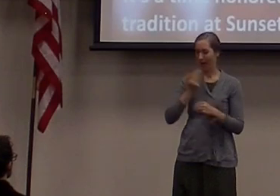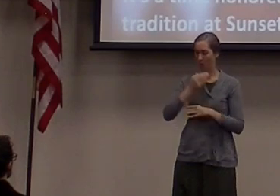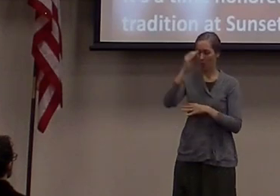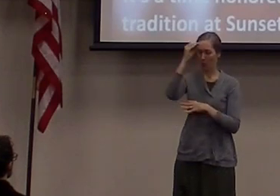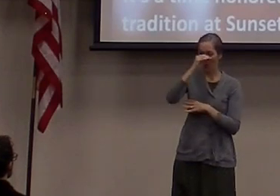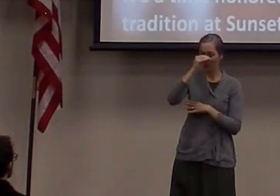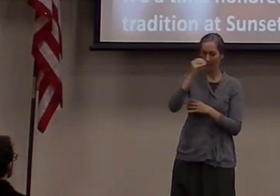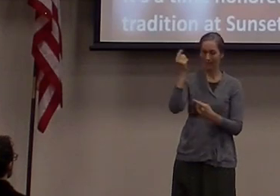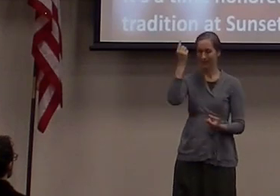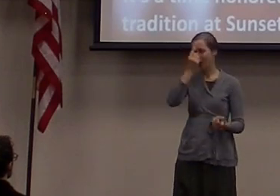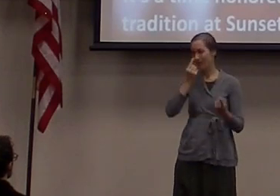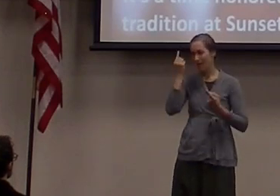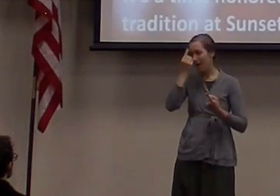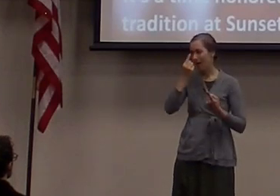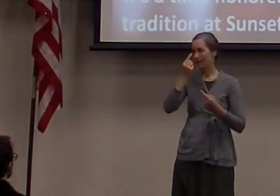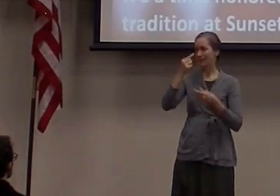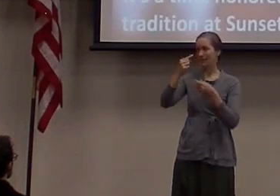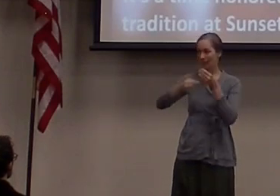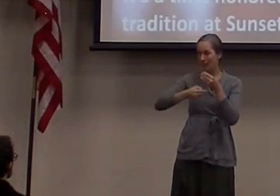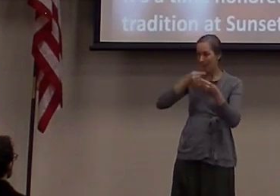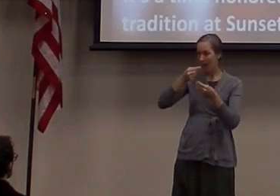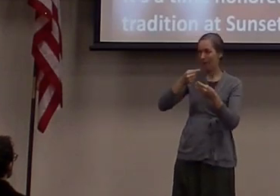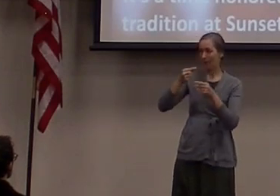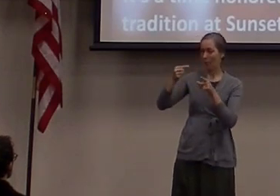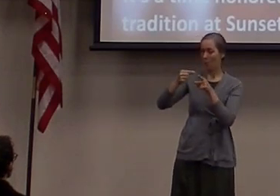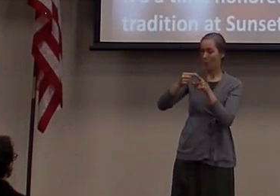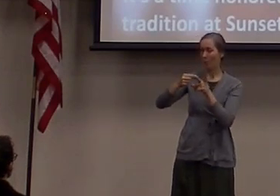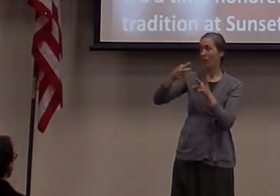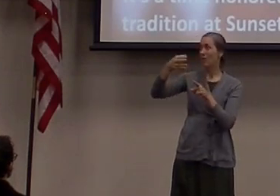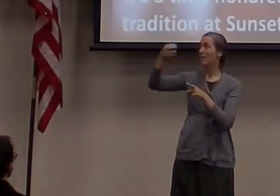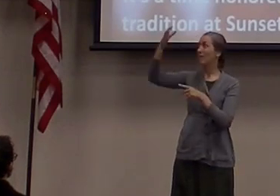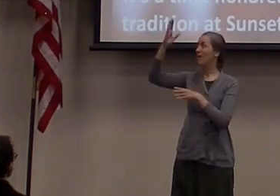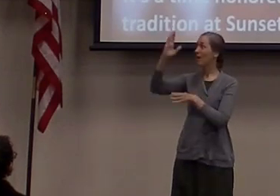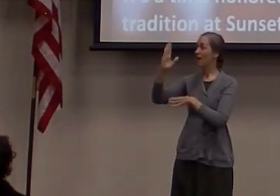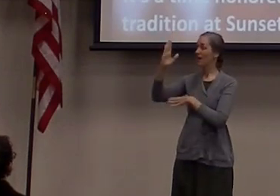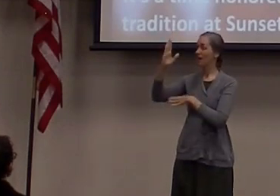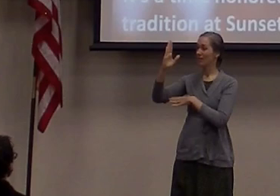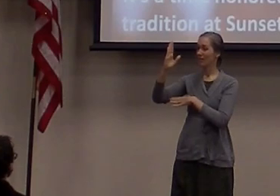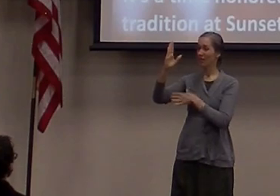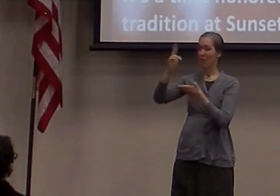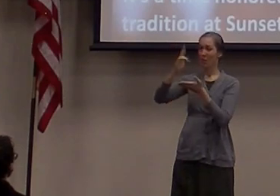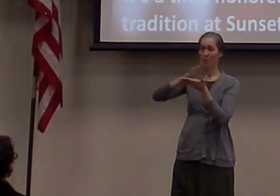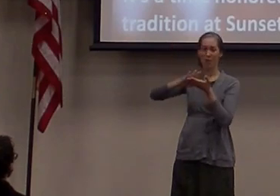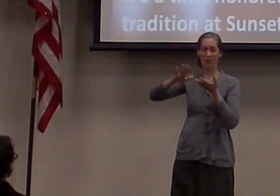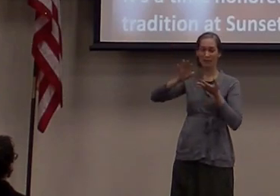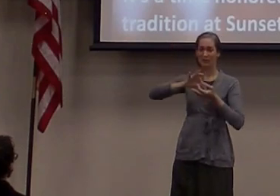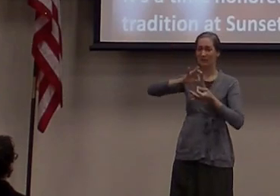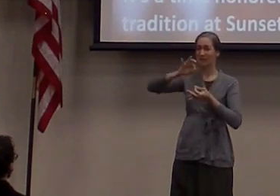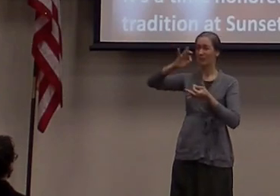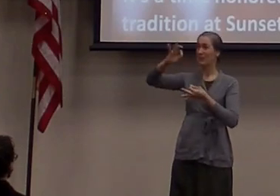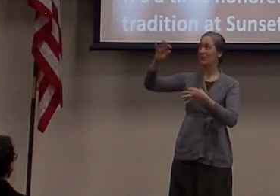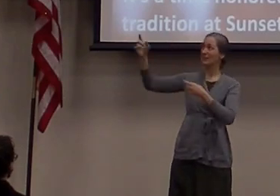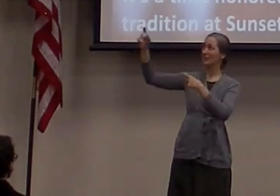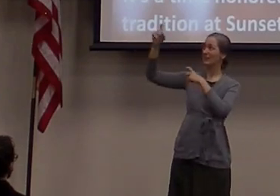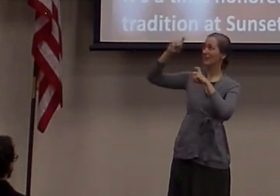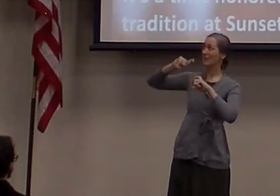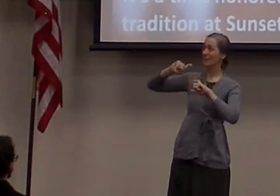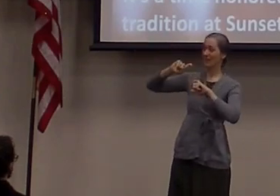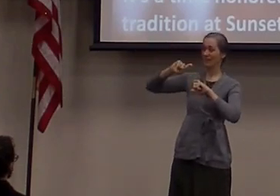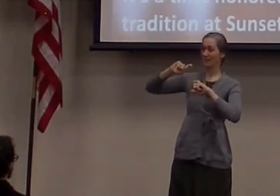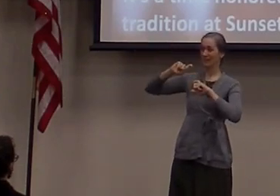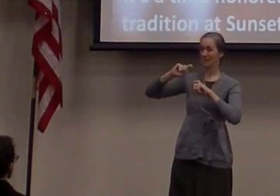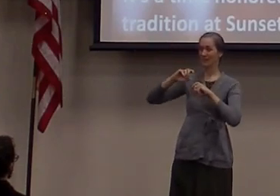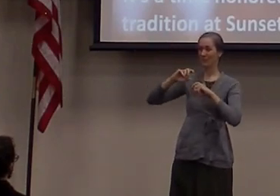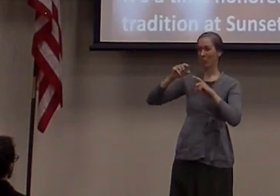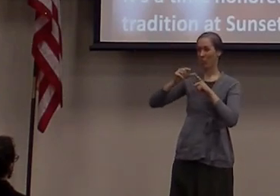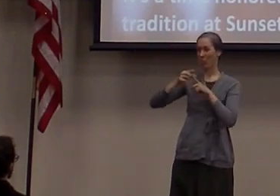and our thoughts. It's about the Word of God, the Holy Spirit-given Word of God. And